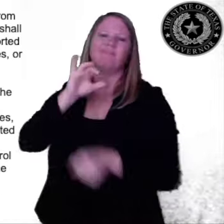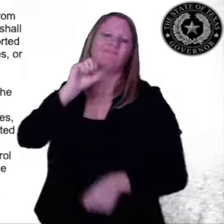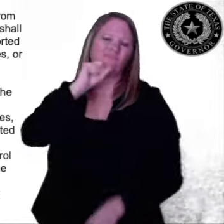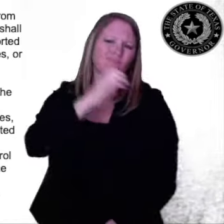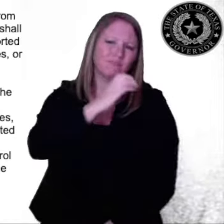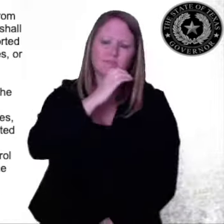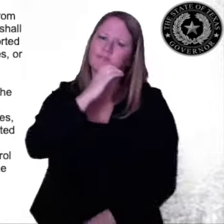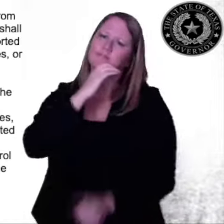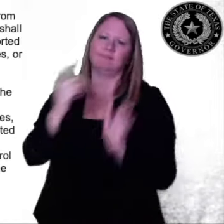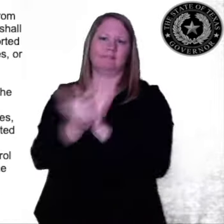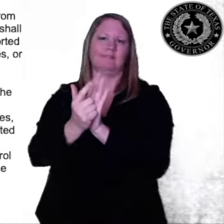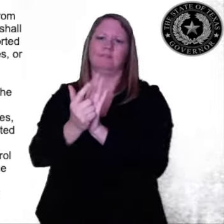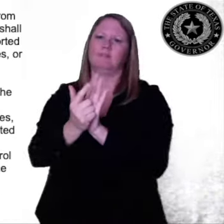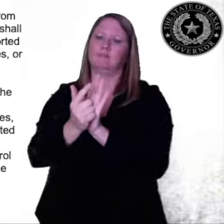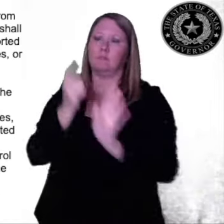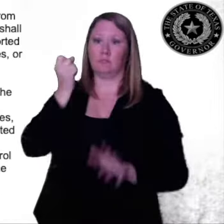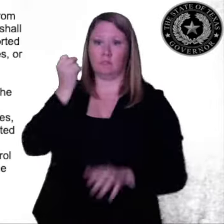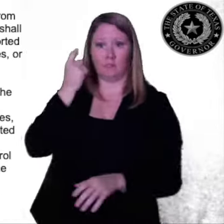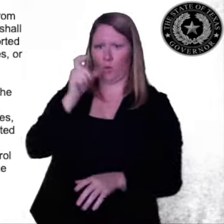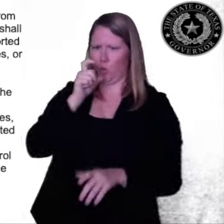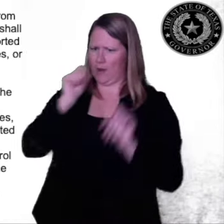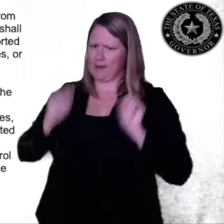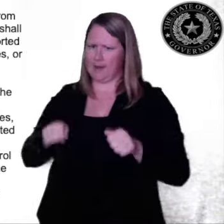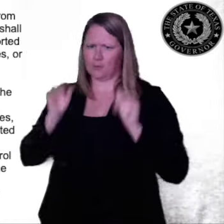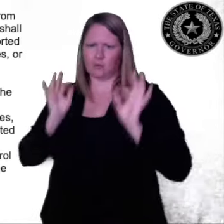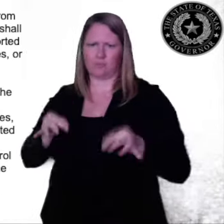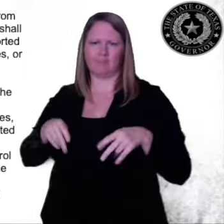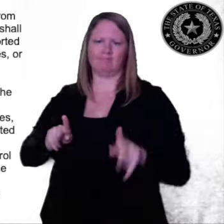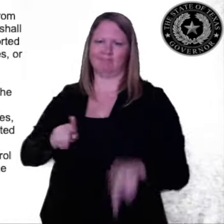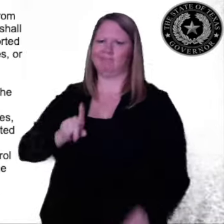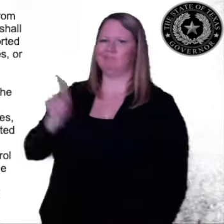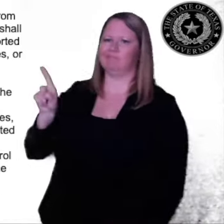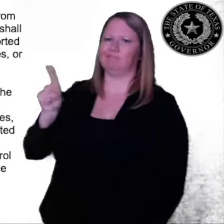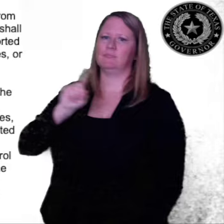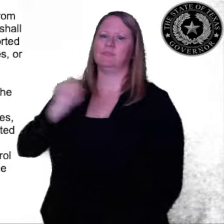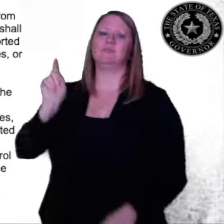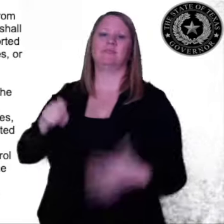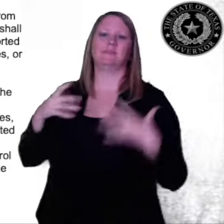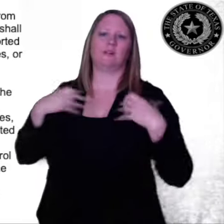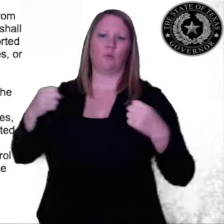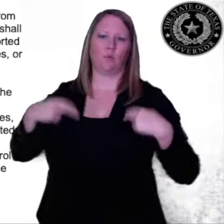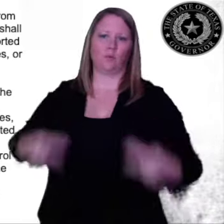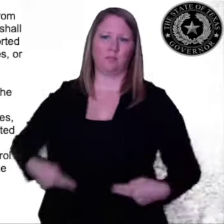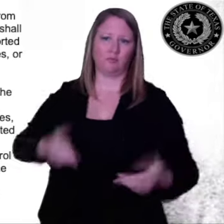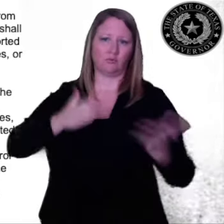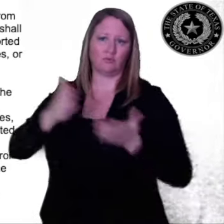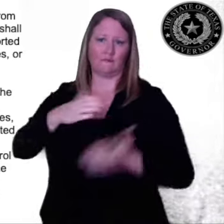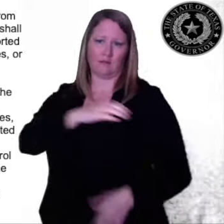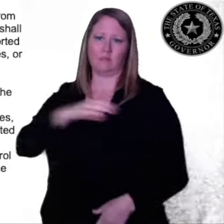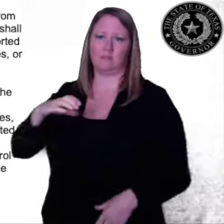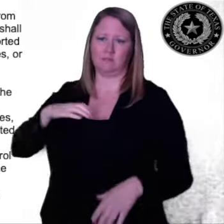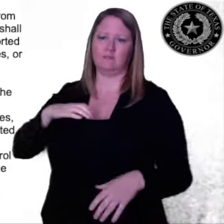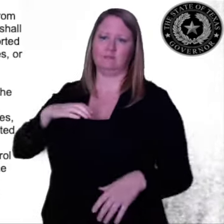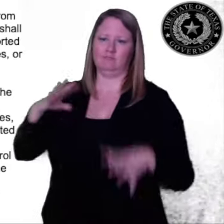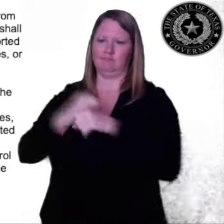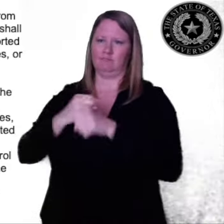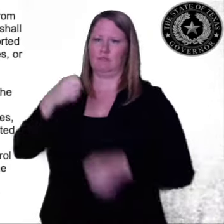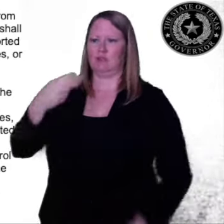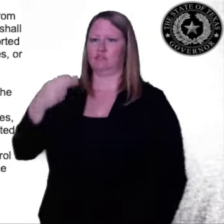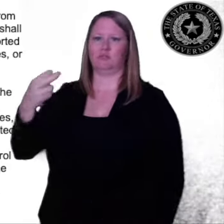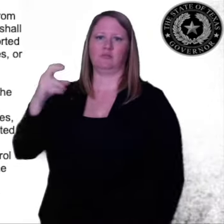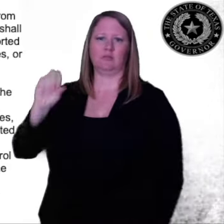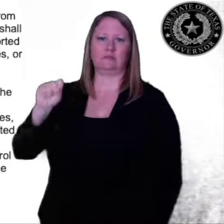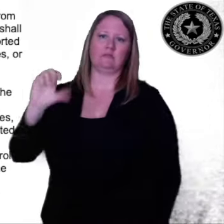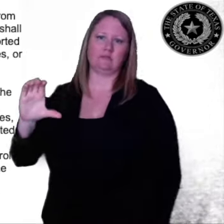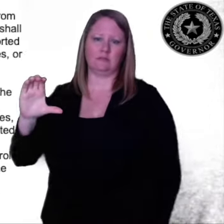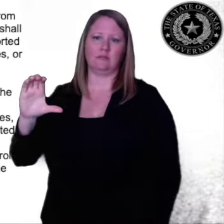assisted living facilities, or long-term care facilities unless to provide critical assistance as determined through guidance